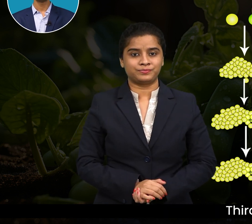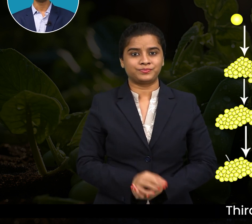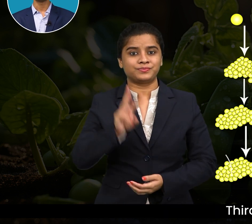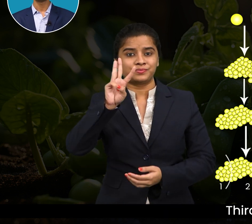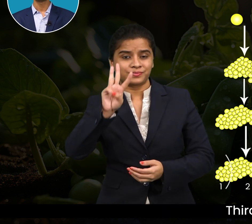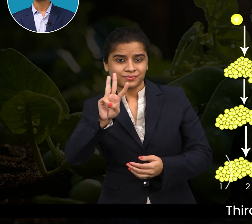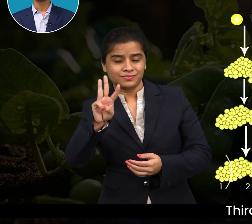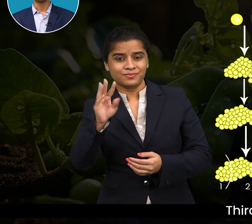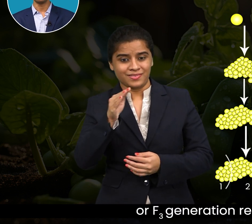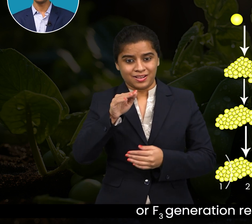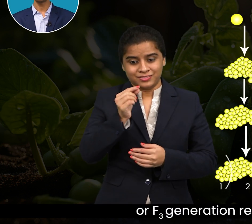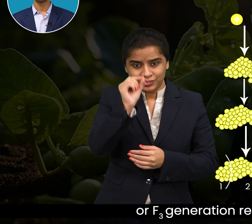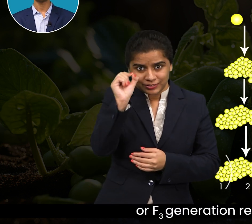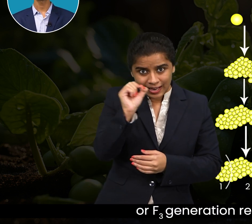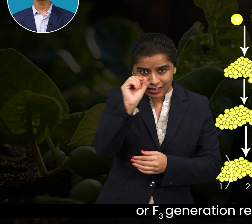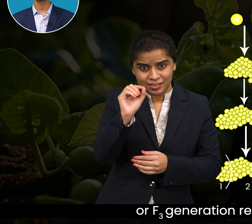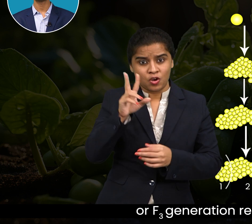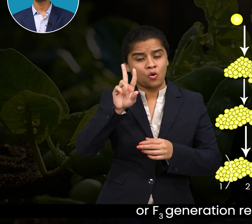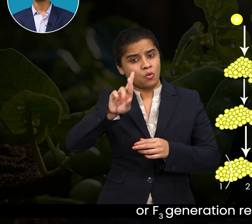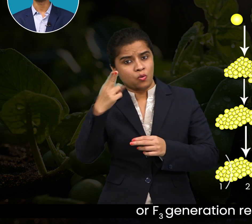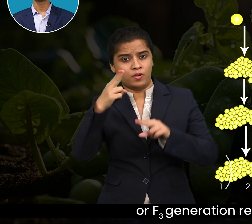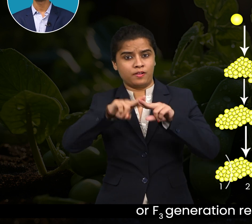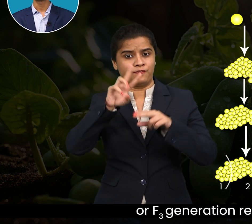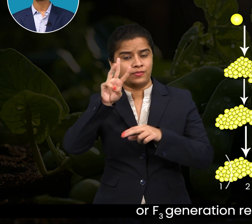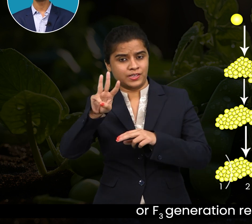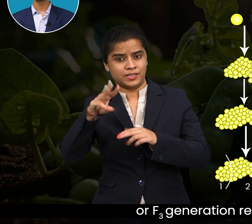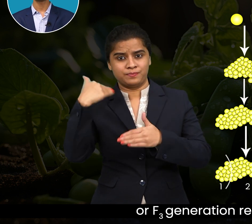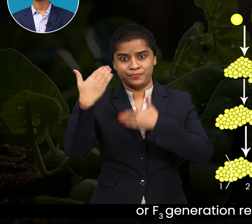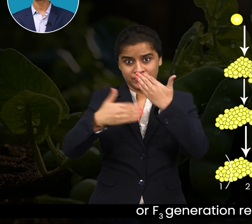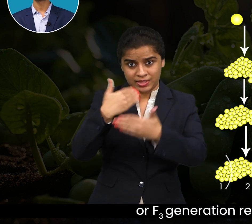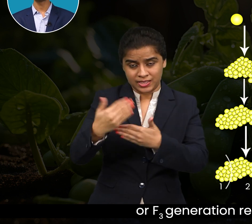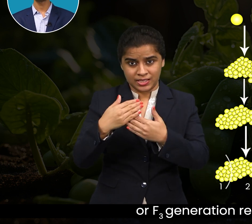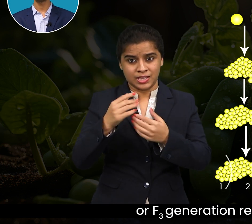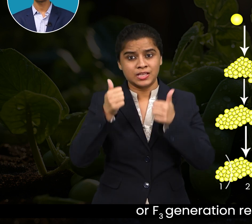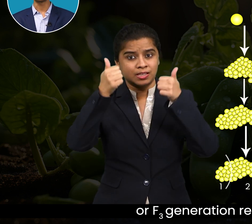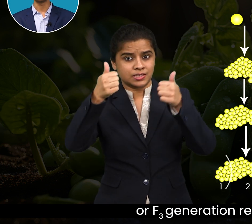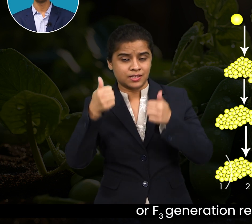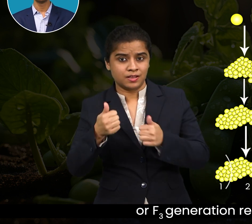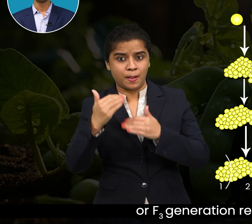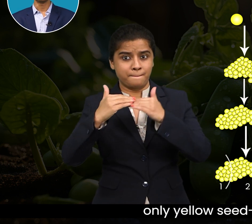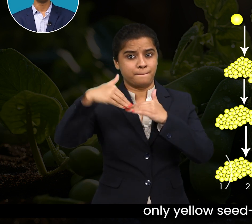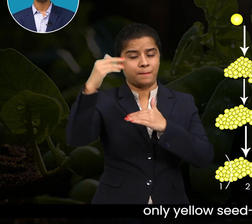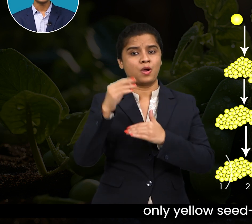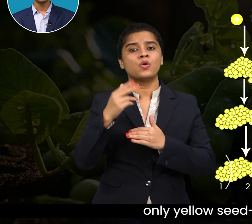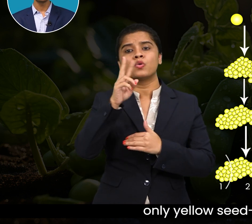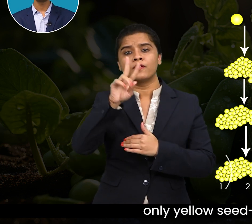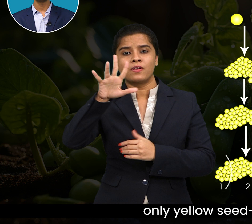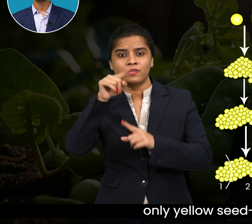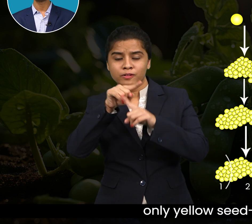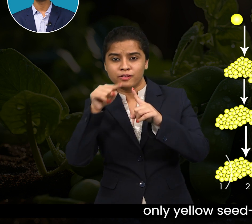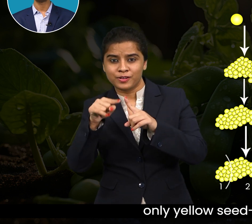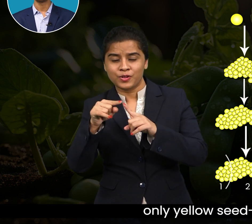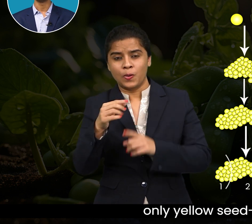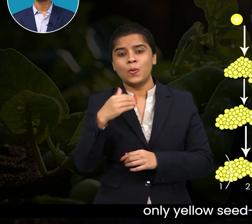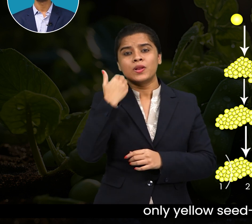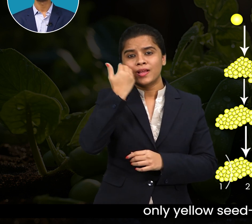Third filial or F3 generation resulted in about 25% only yellow seed